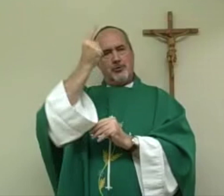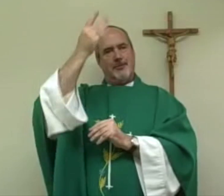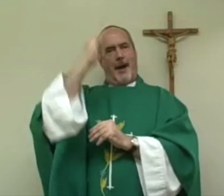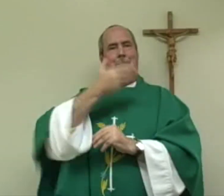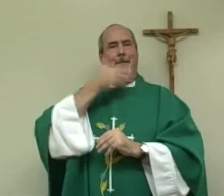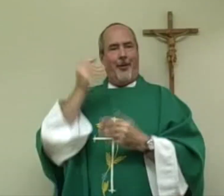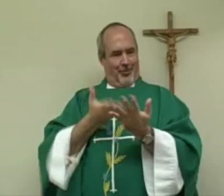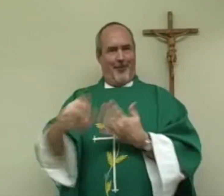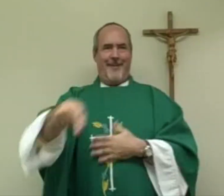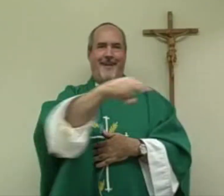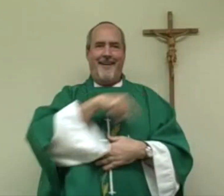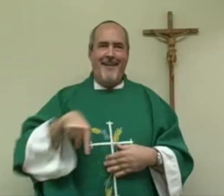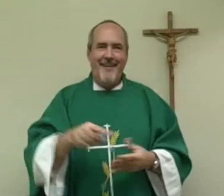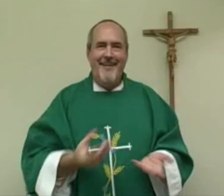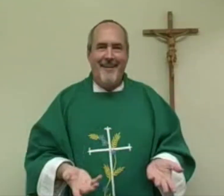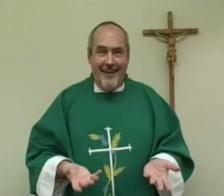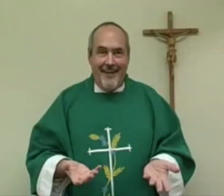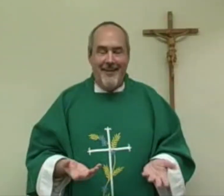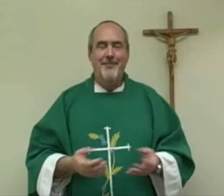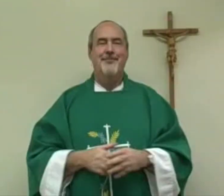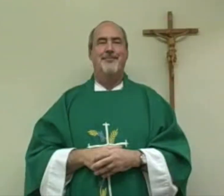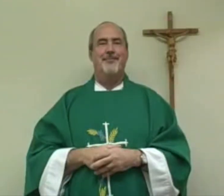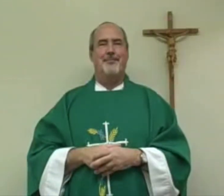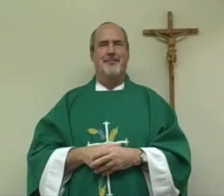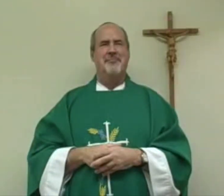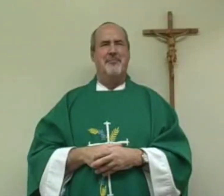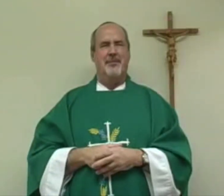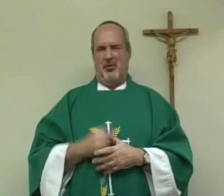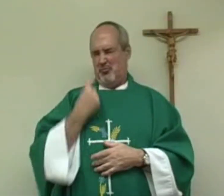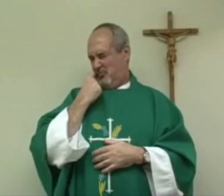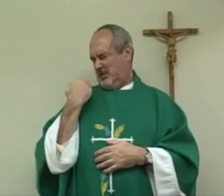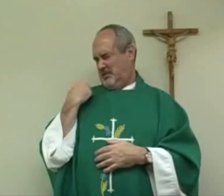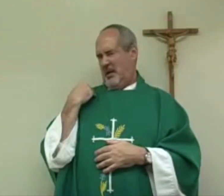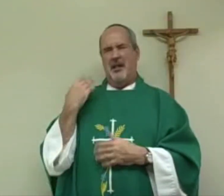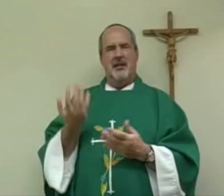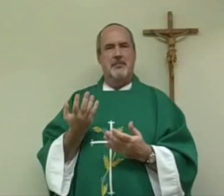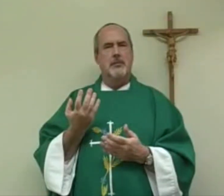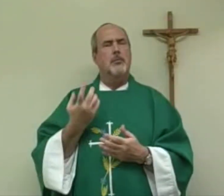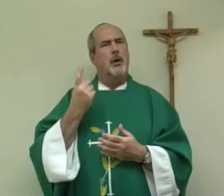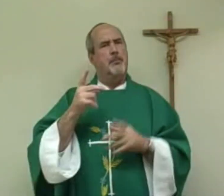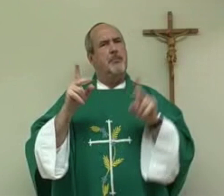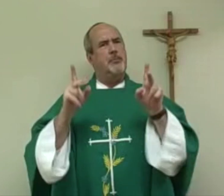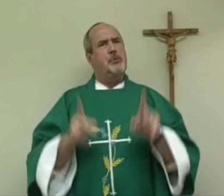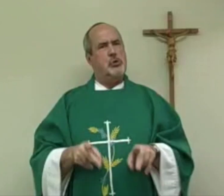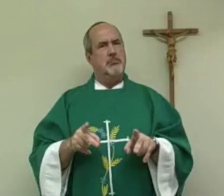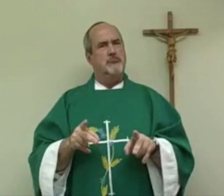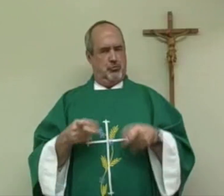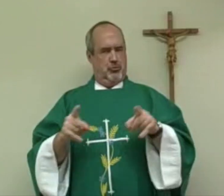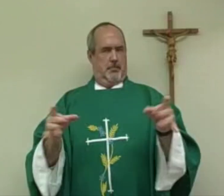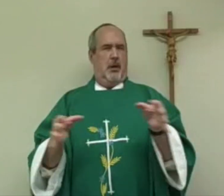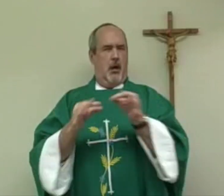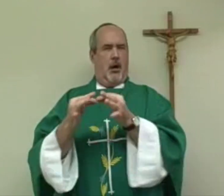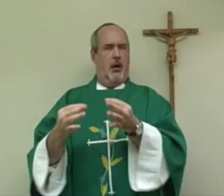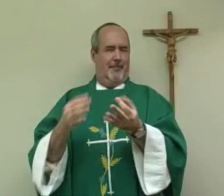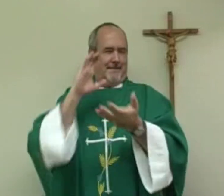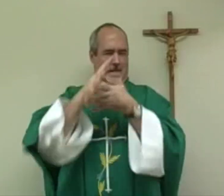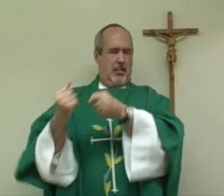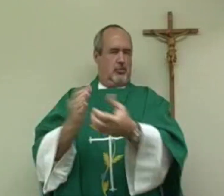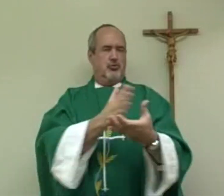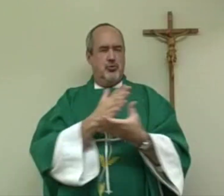good points, and it makes me think, and it helps all of us understand God even better. And recently,